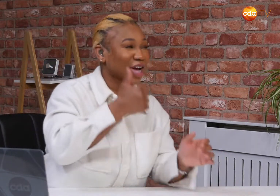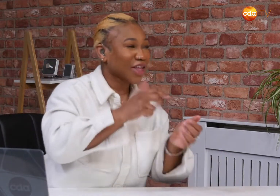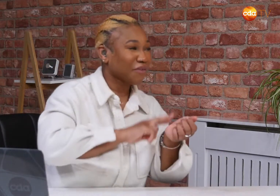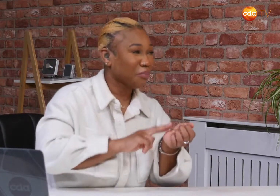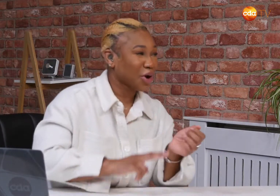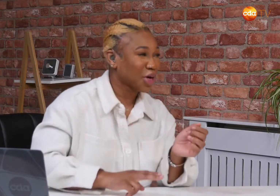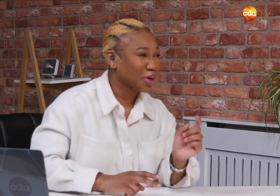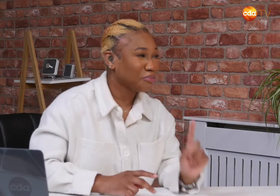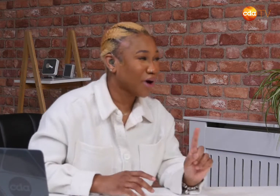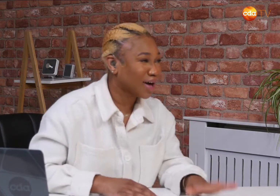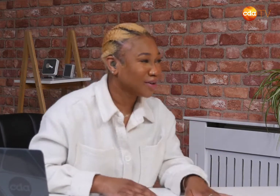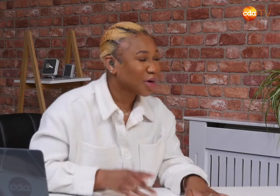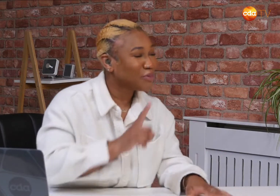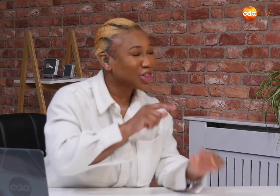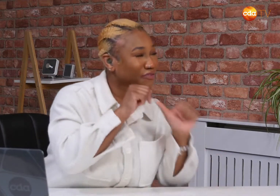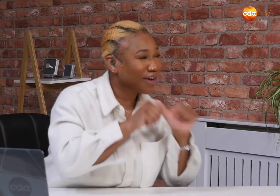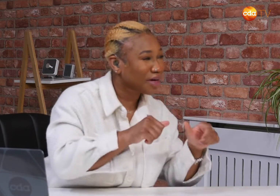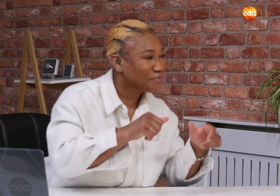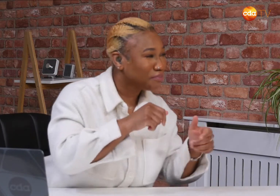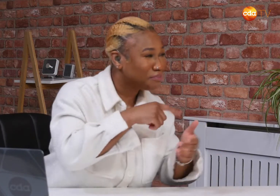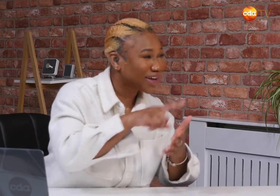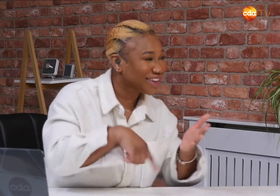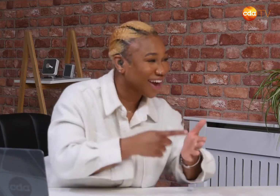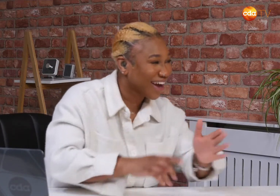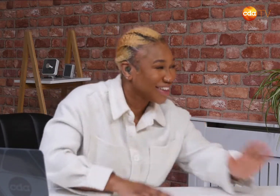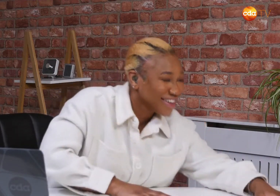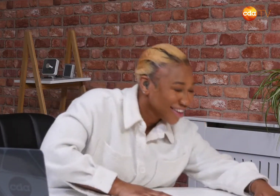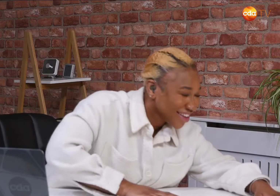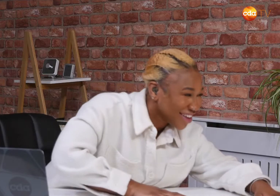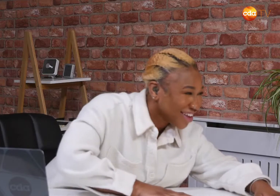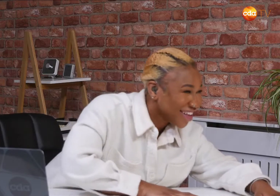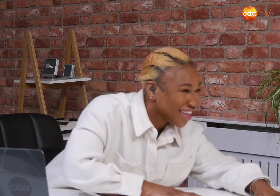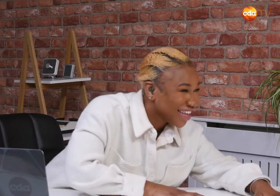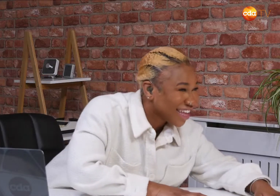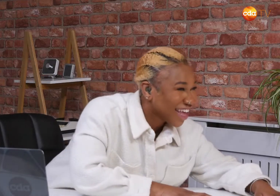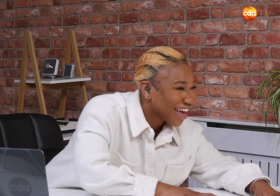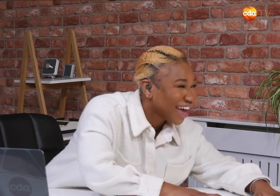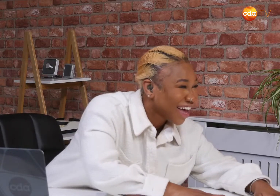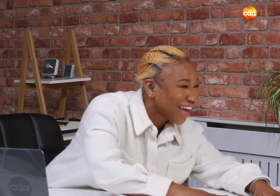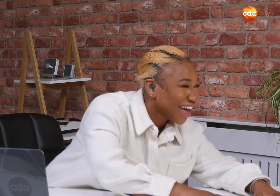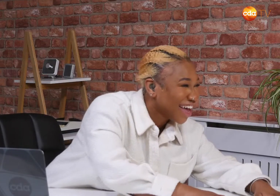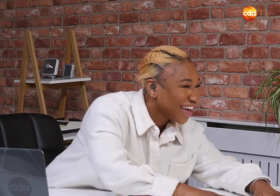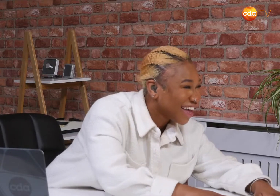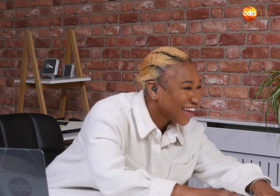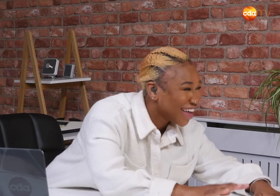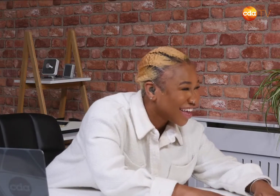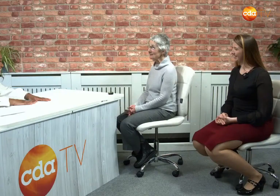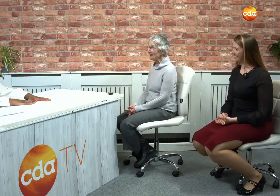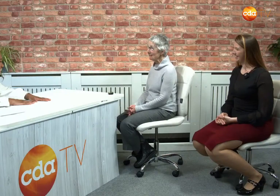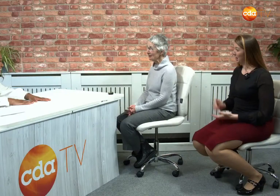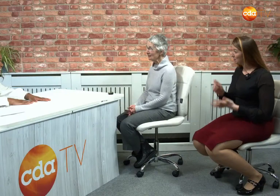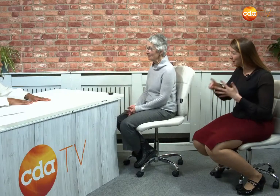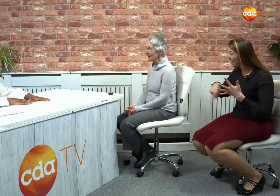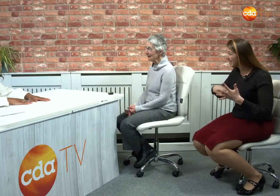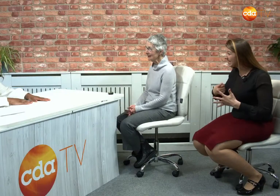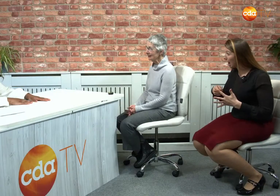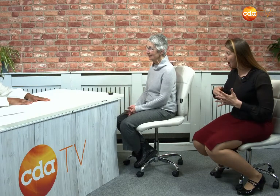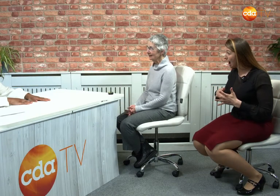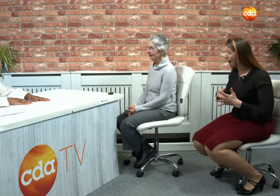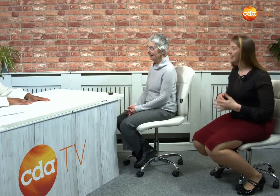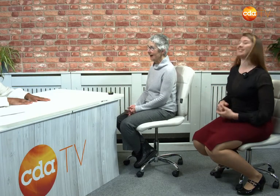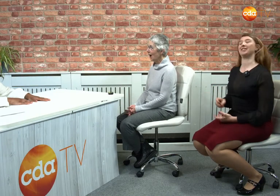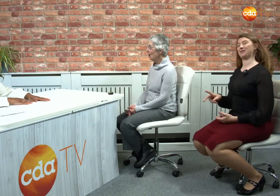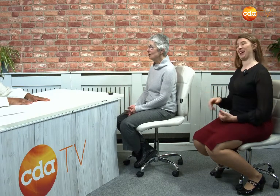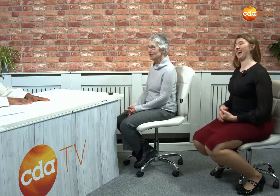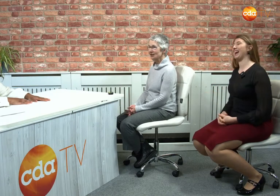Okay. This is a bit of an out of the blue question. What is your favourite pizza? What is my favourite